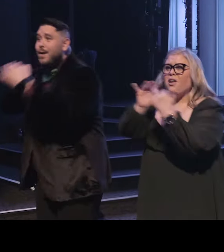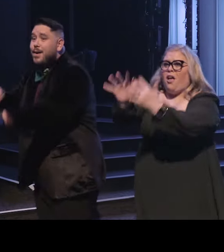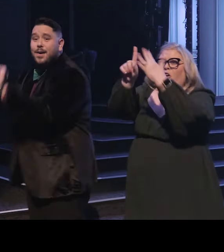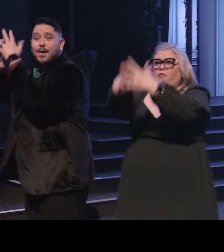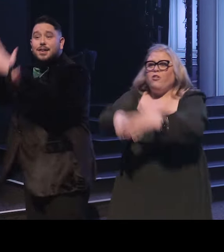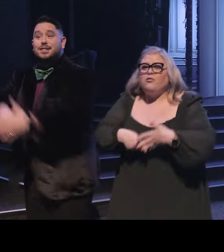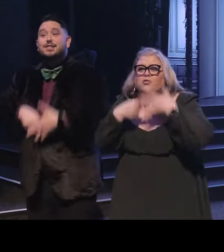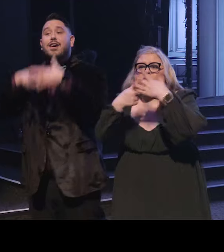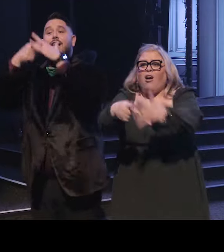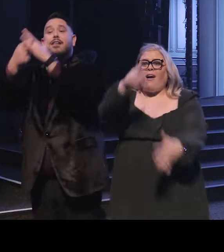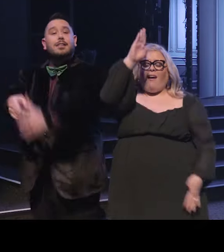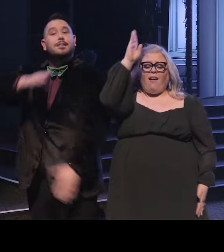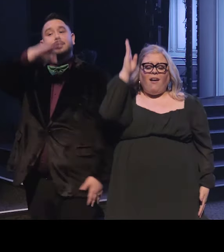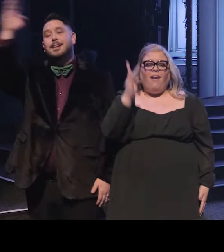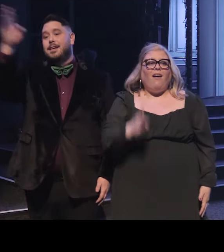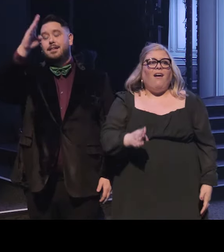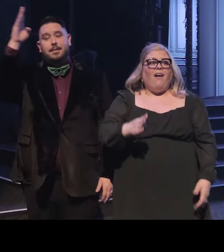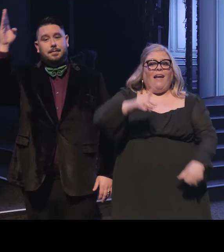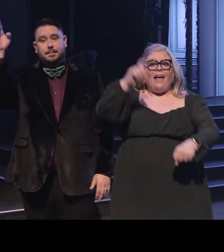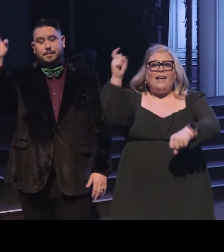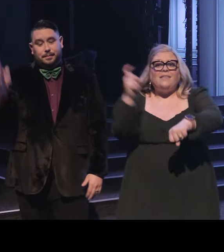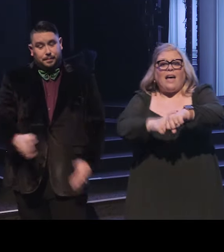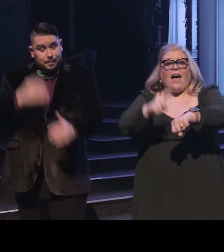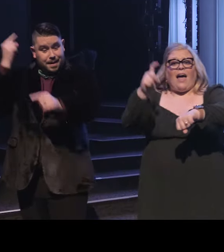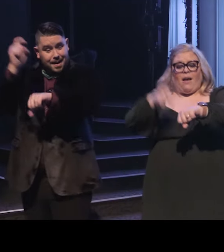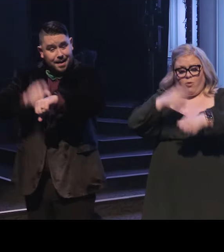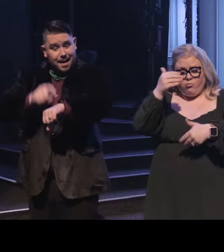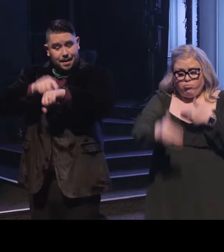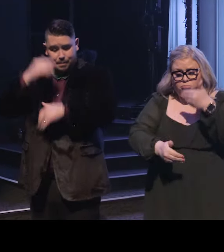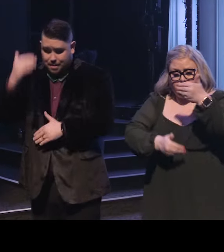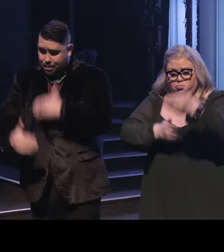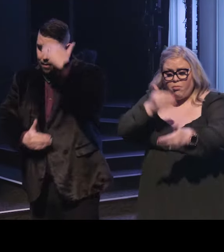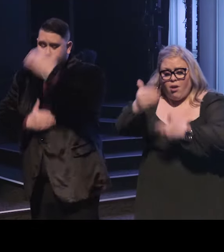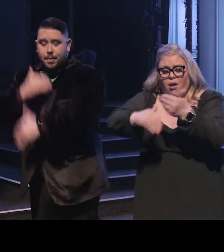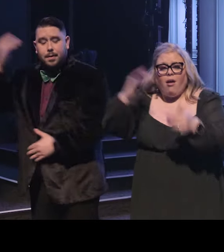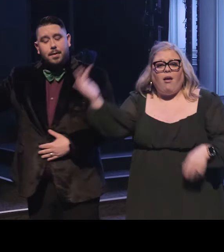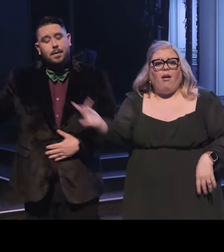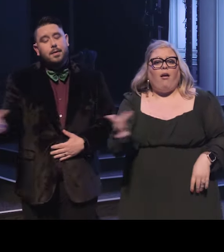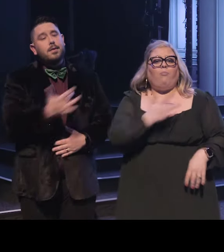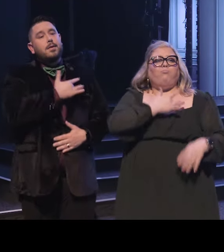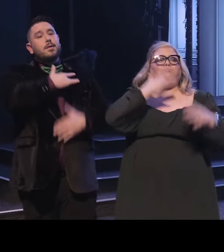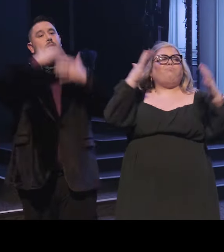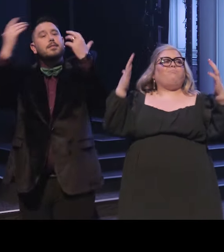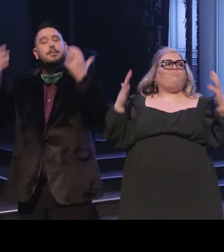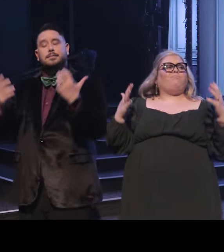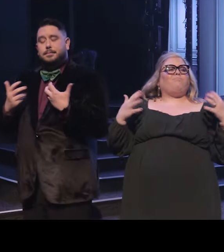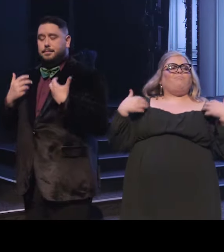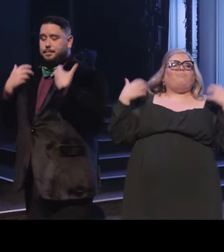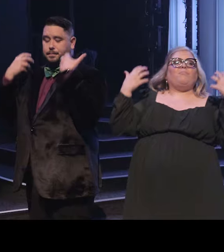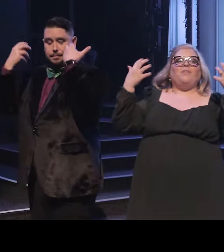would never start, and time would heal all